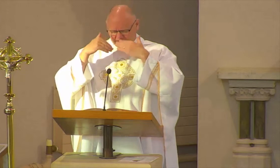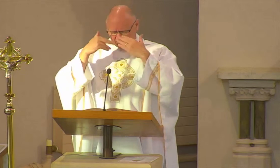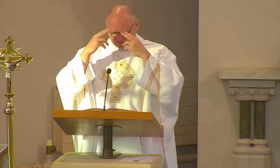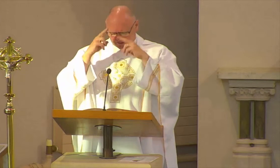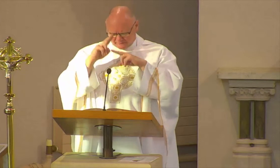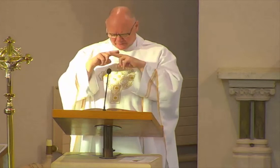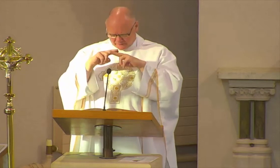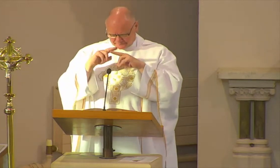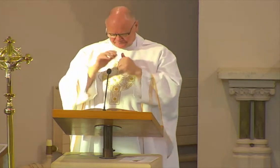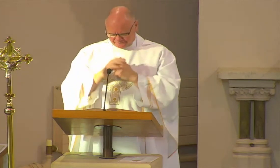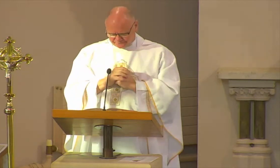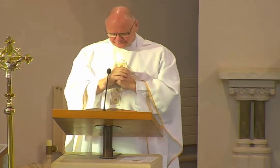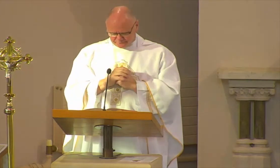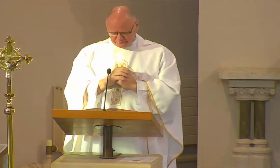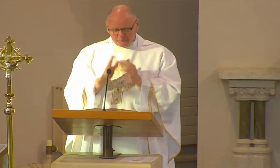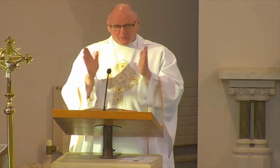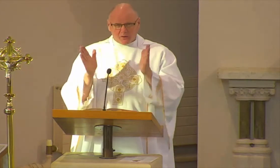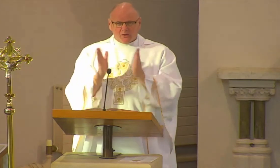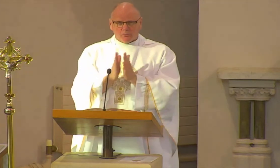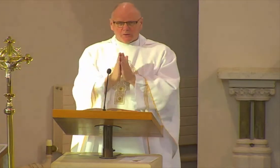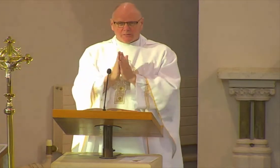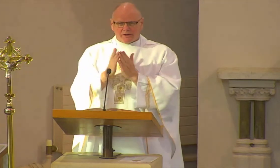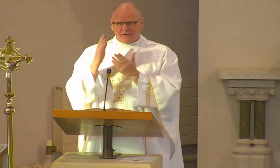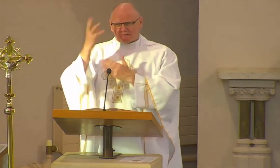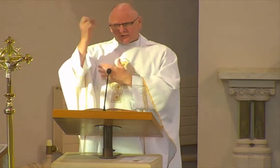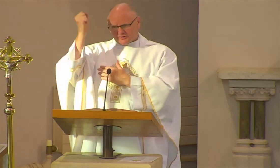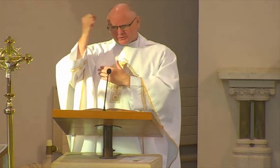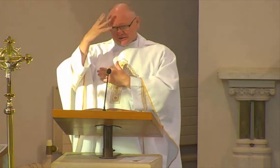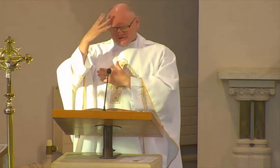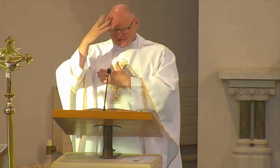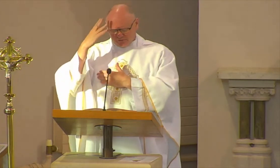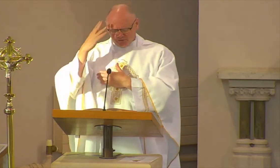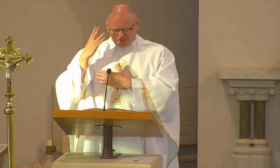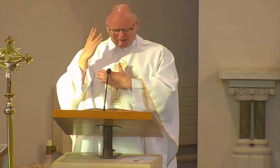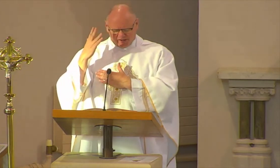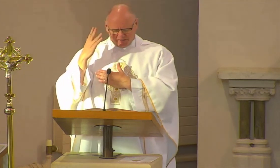Heavenly Father. We pray for his wisdom today,